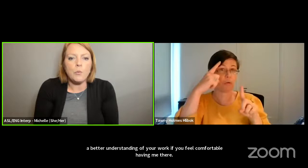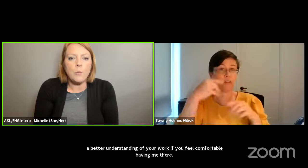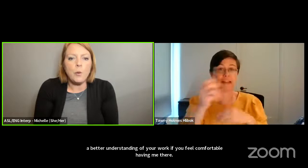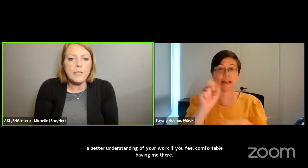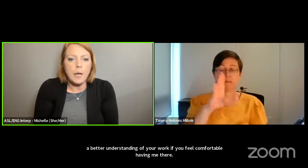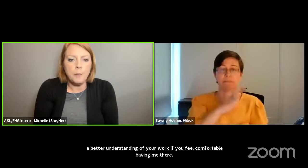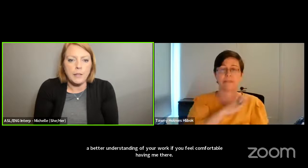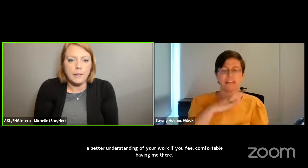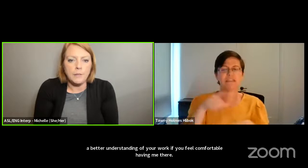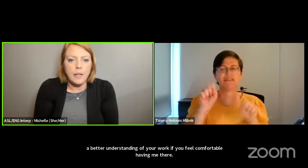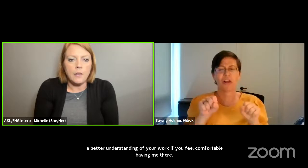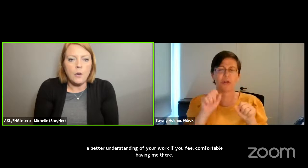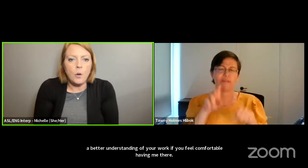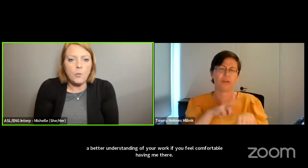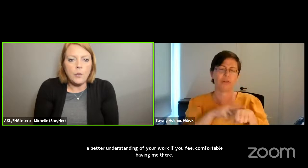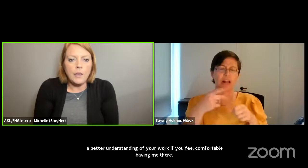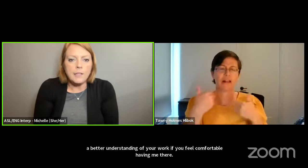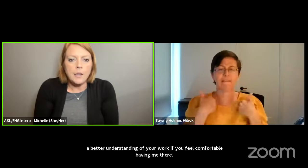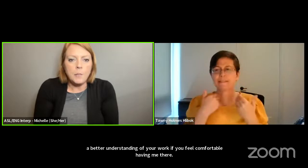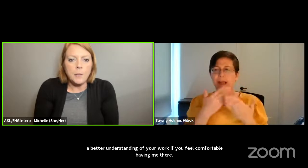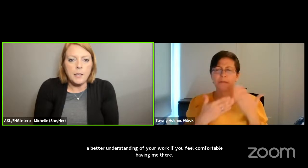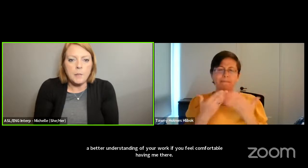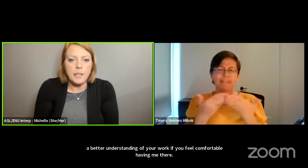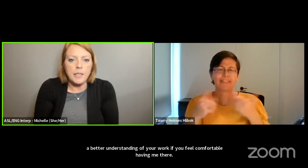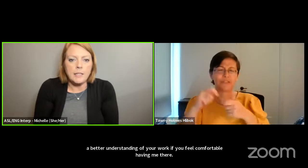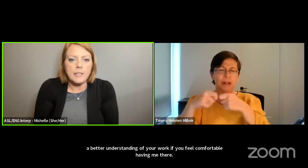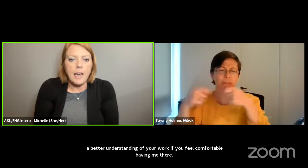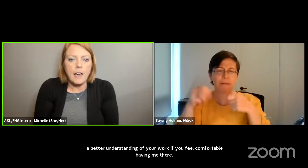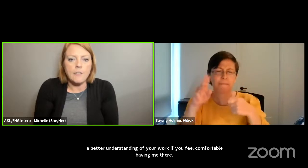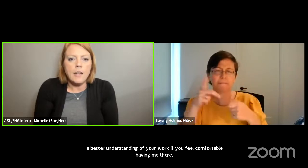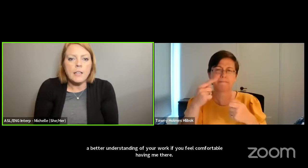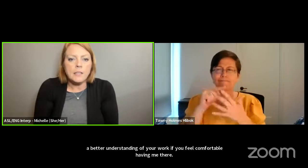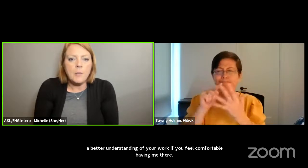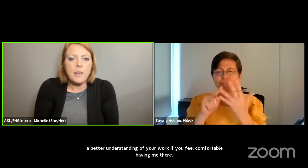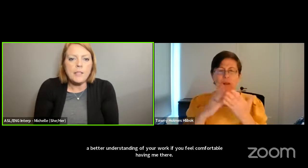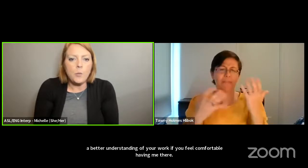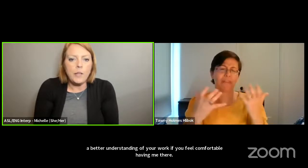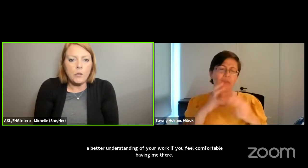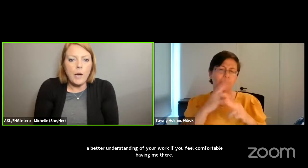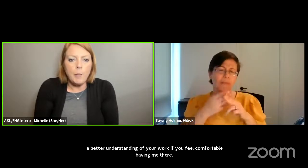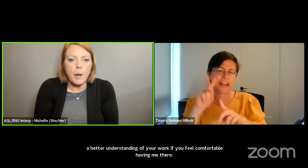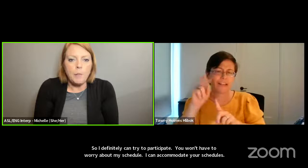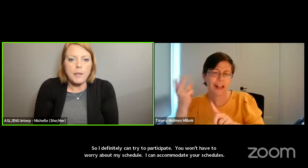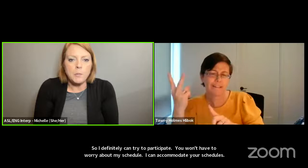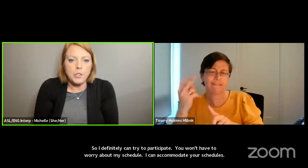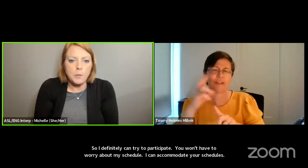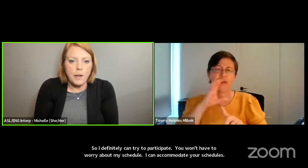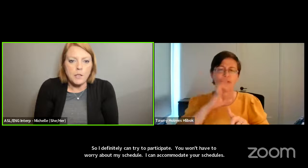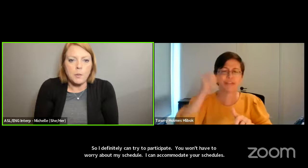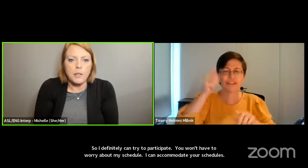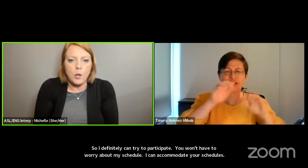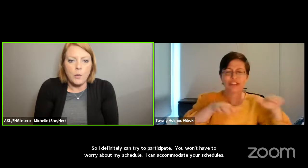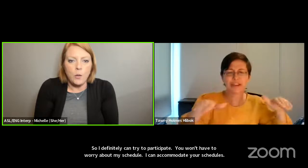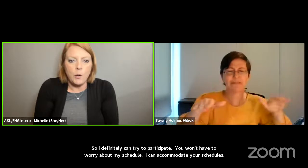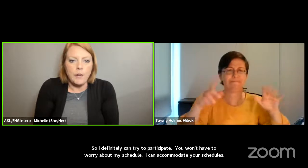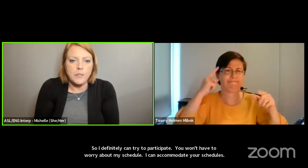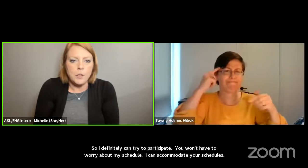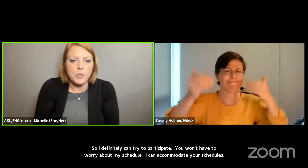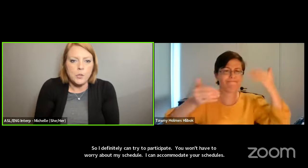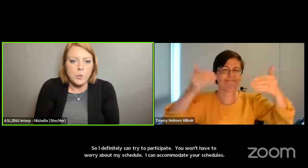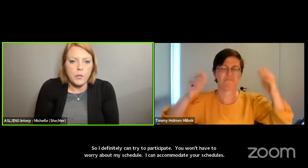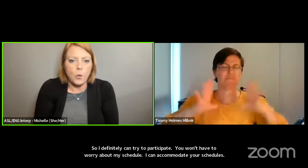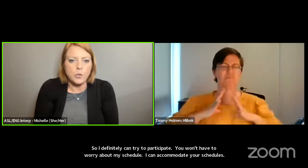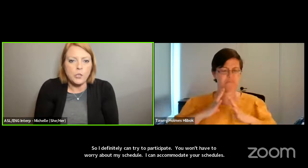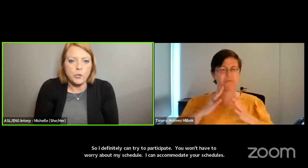Now, for the report template, the goal for the next subcommittee meeting is to have some things that we can wrap up as much as possible. I know that we